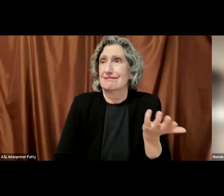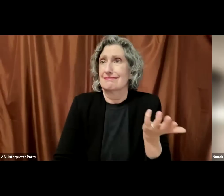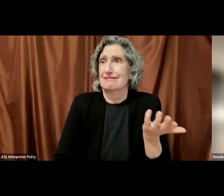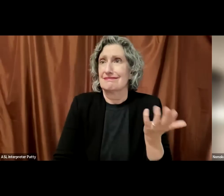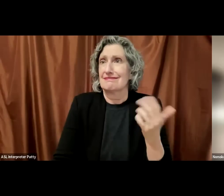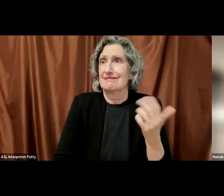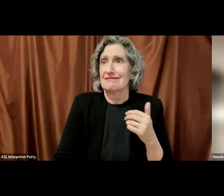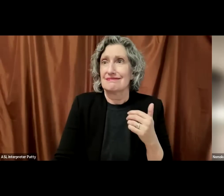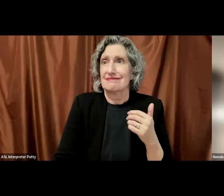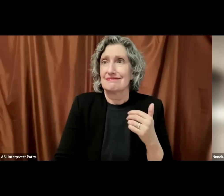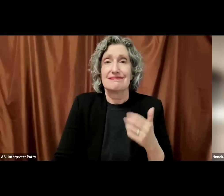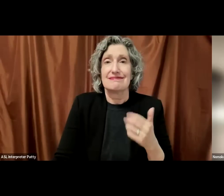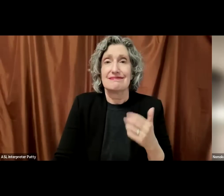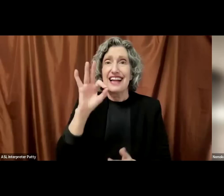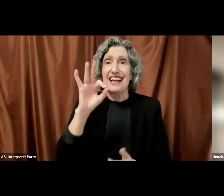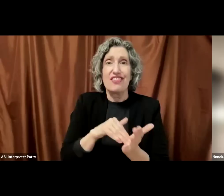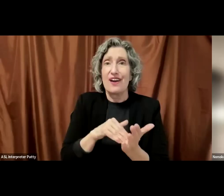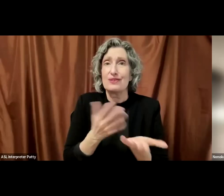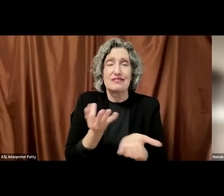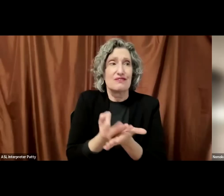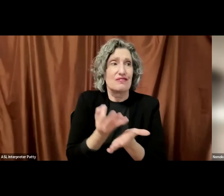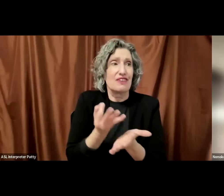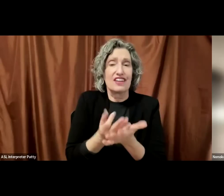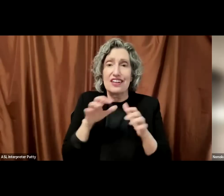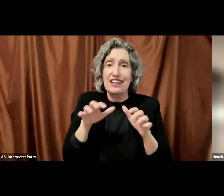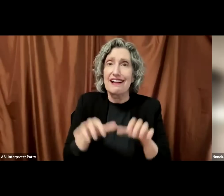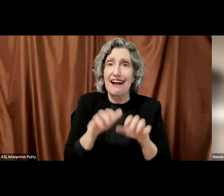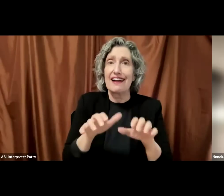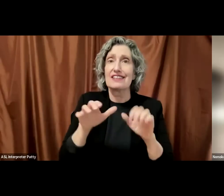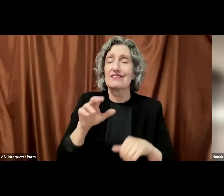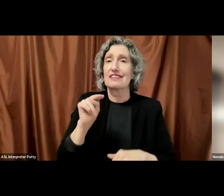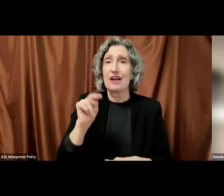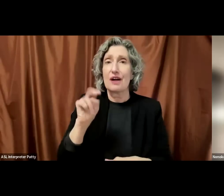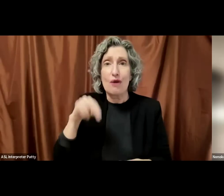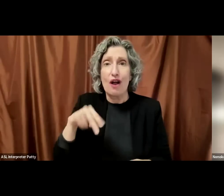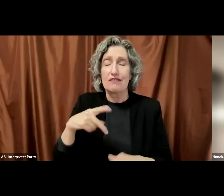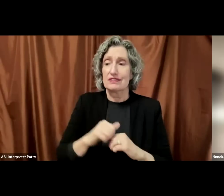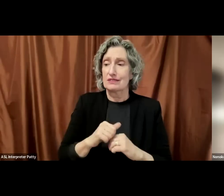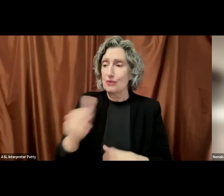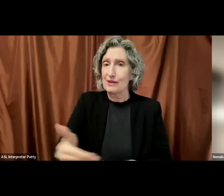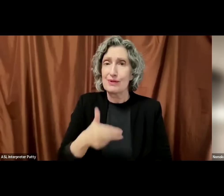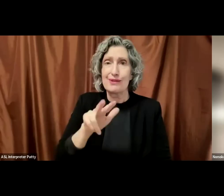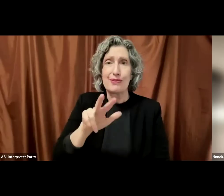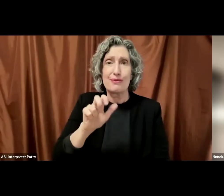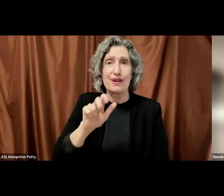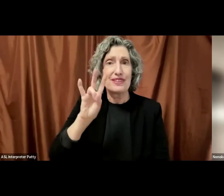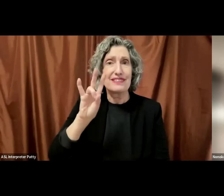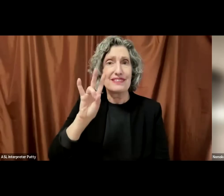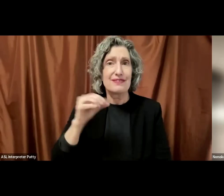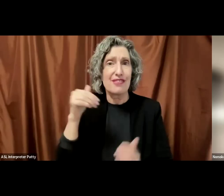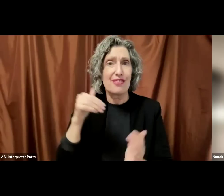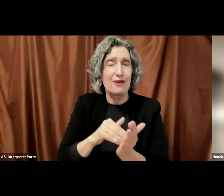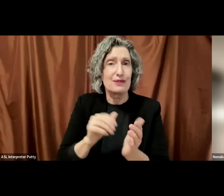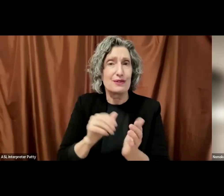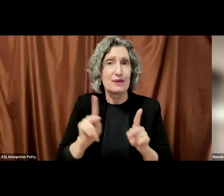financially active nonprofits. We employ 370,000 people and generate $100 billion to the state